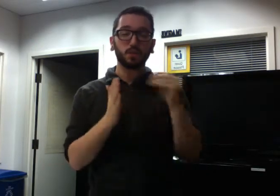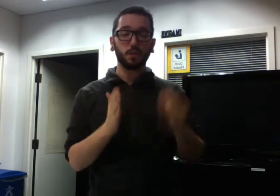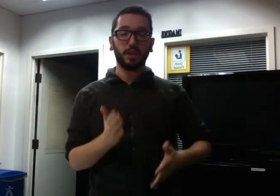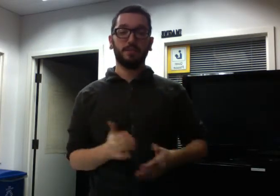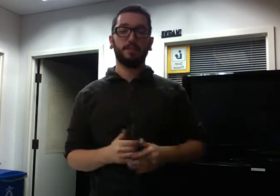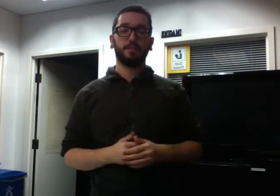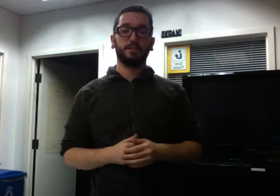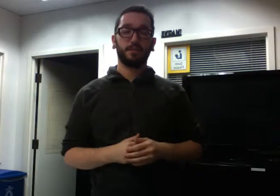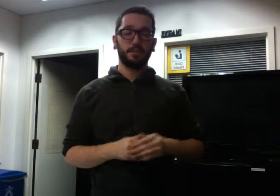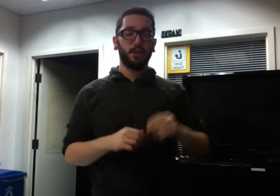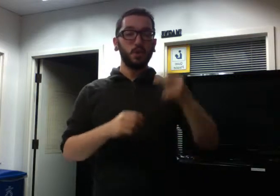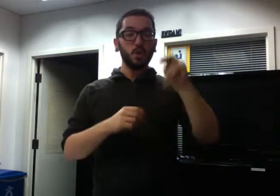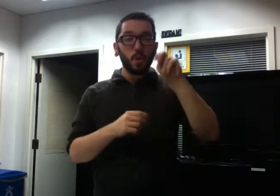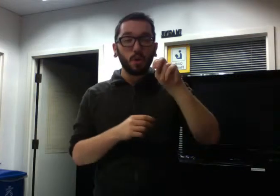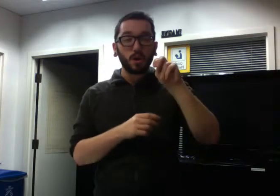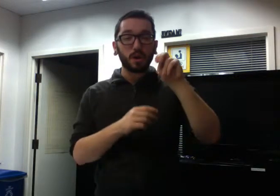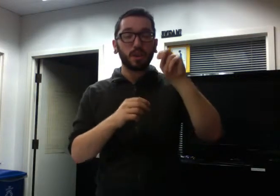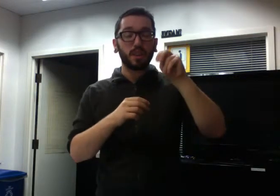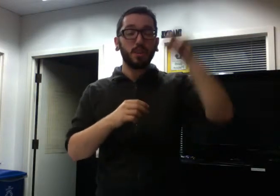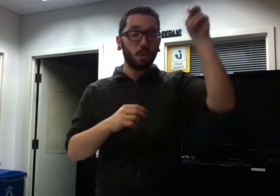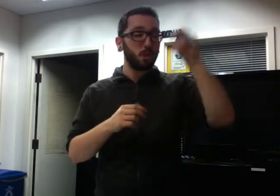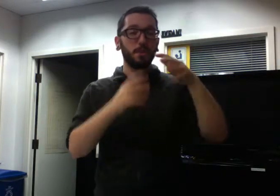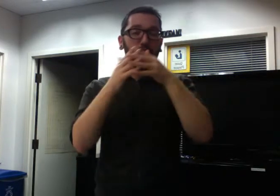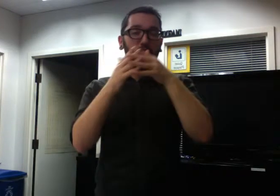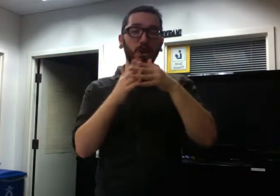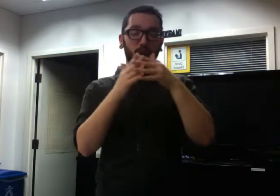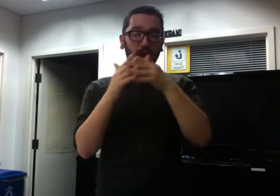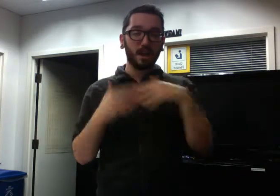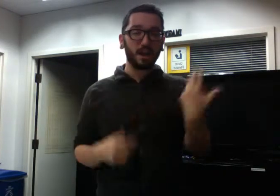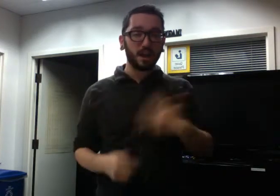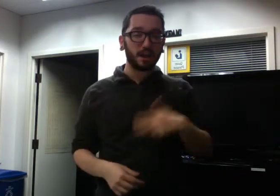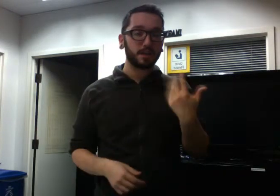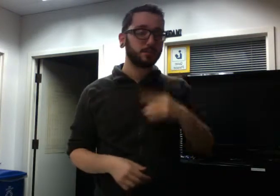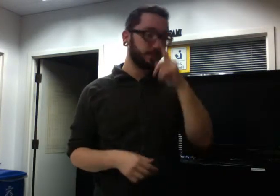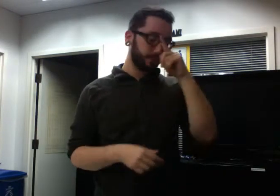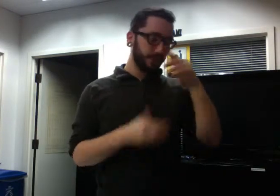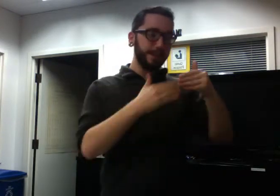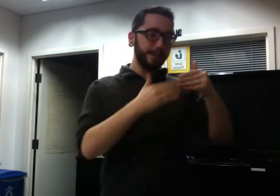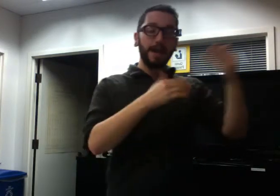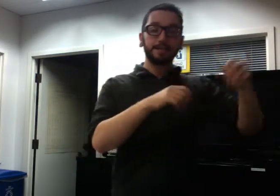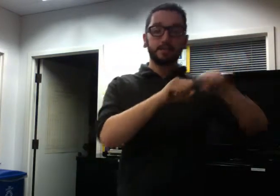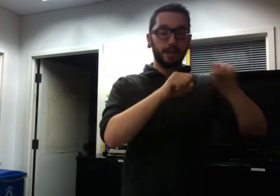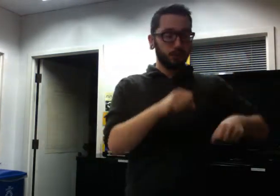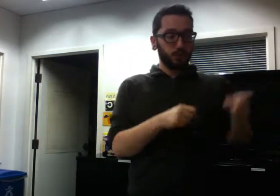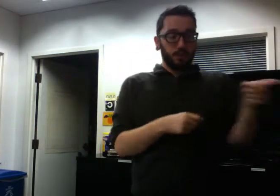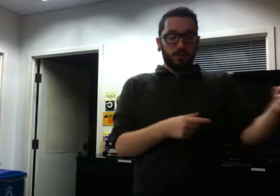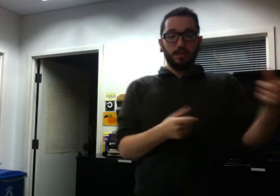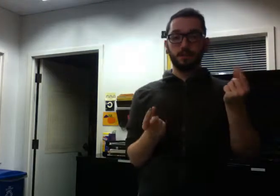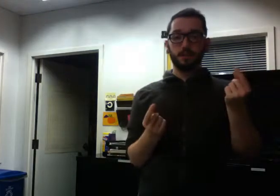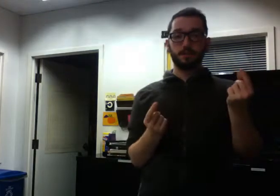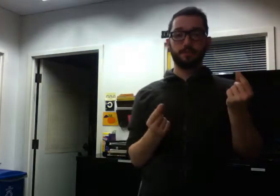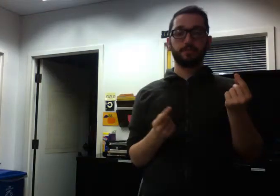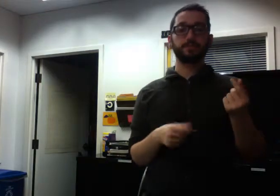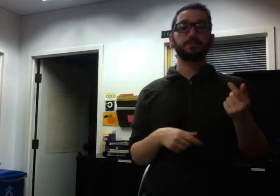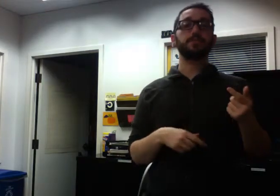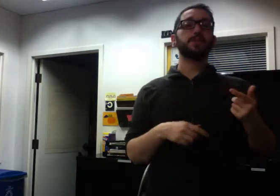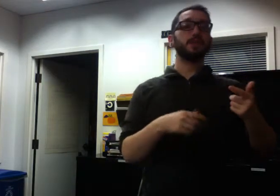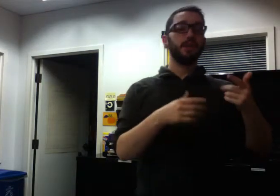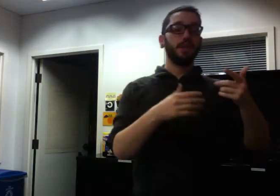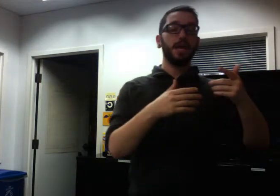pulled a 4.0 grade point average. The only thing that had changed were his expectations.